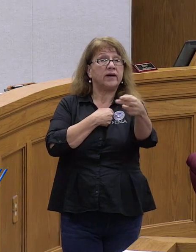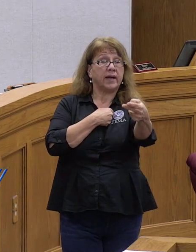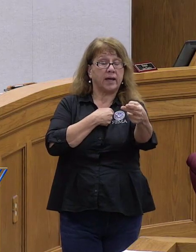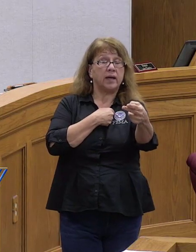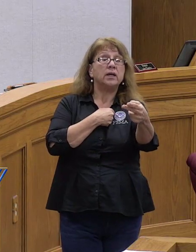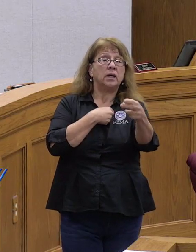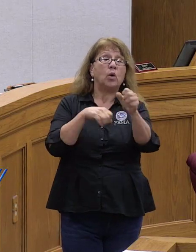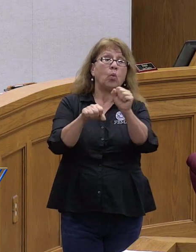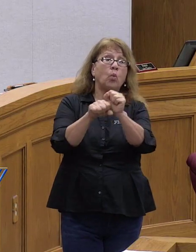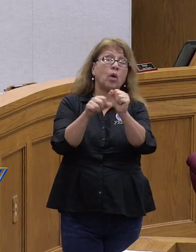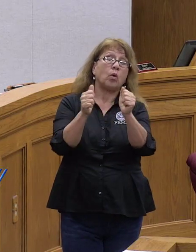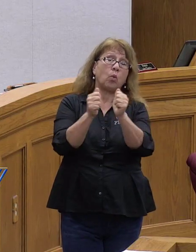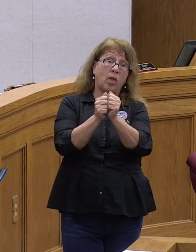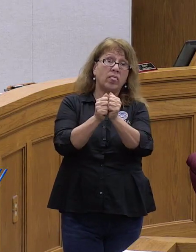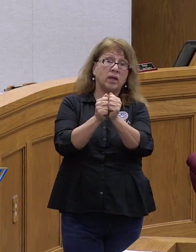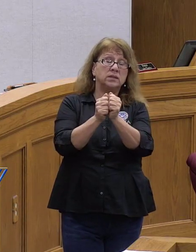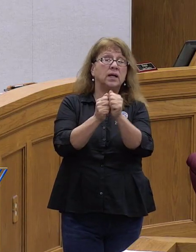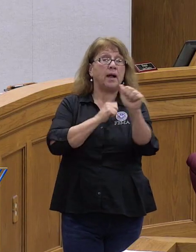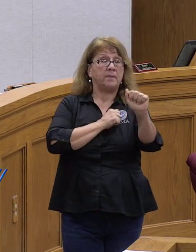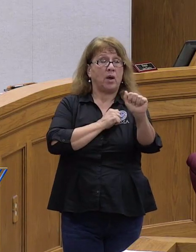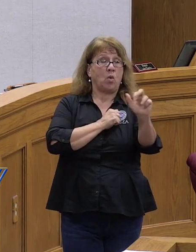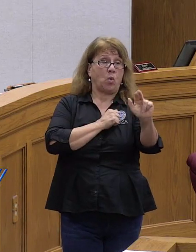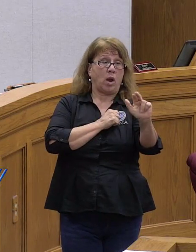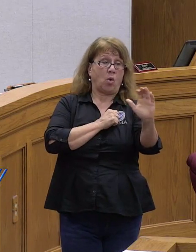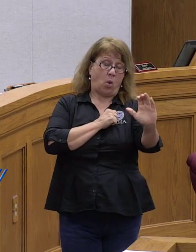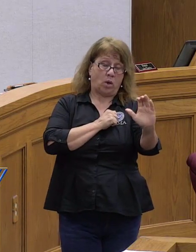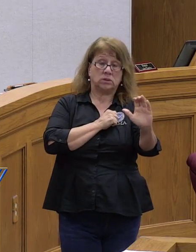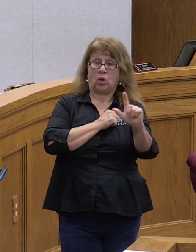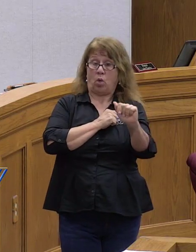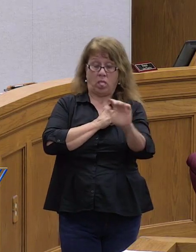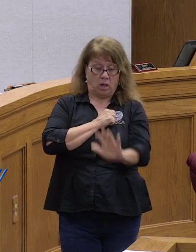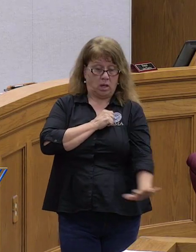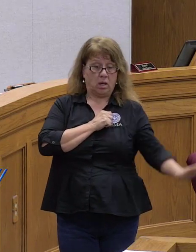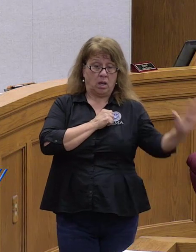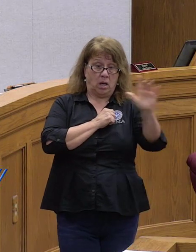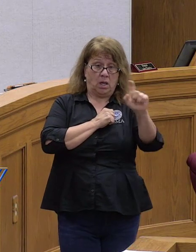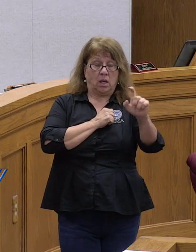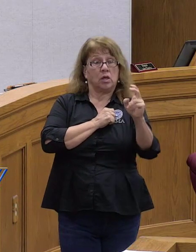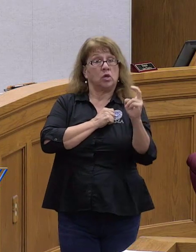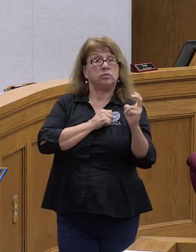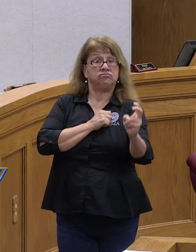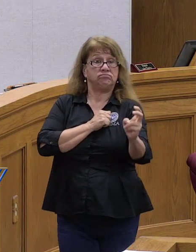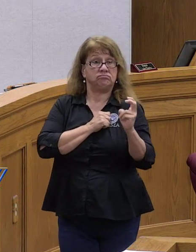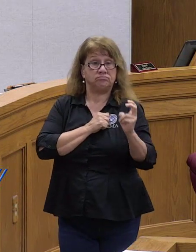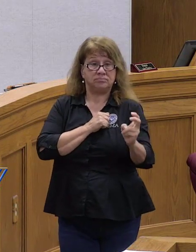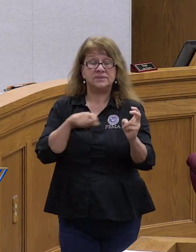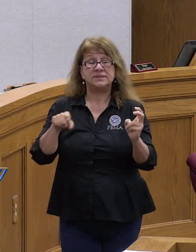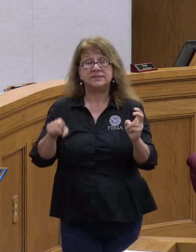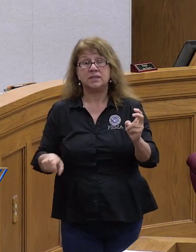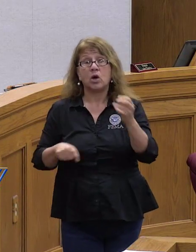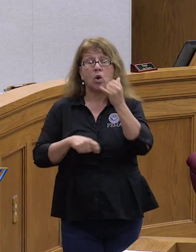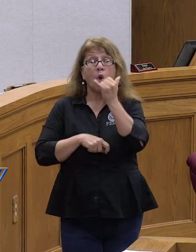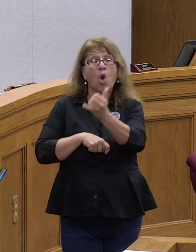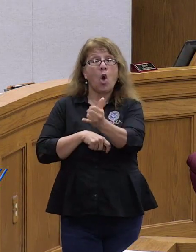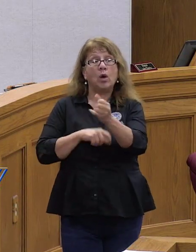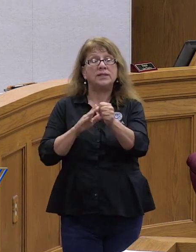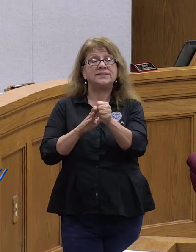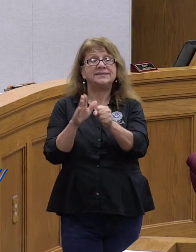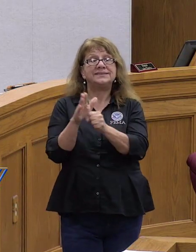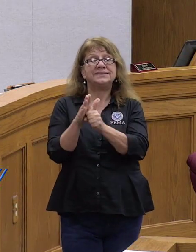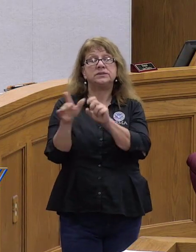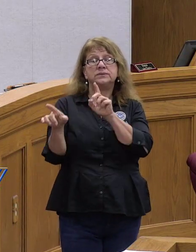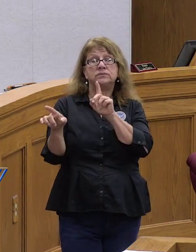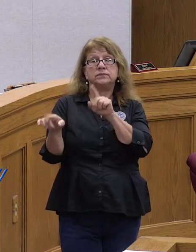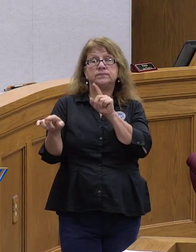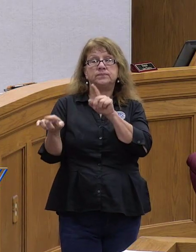residents find their way home. So those Louisiana residents who need transportation assistance are asked to call the state reception